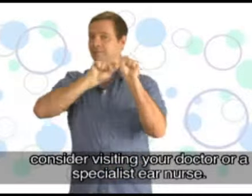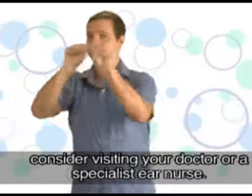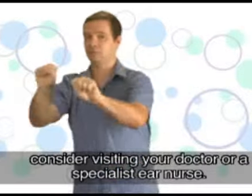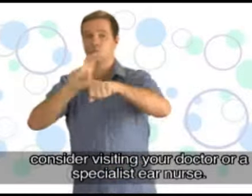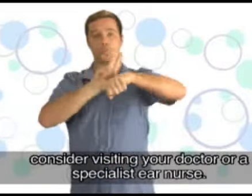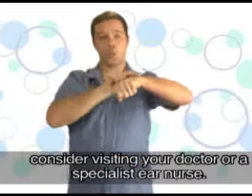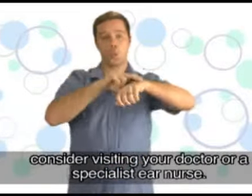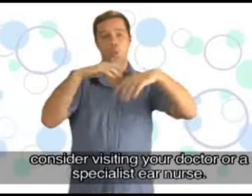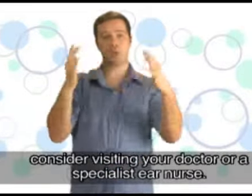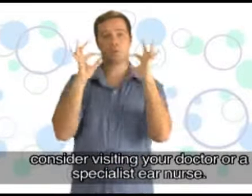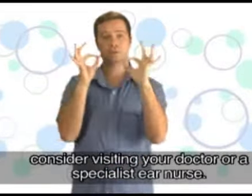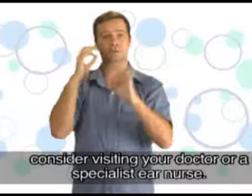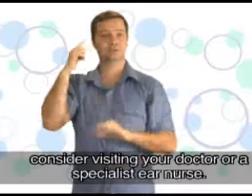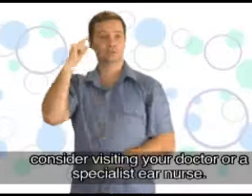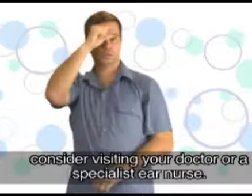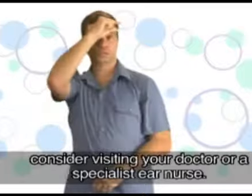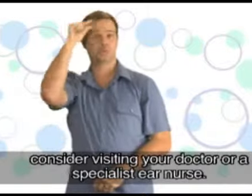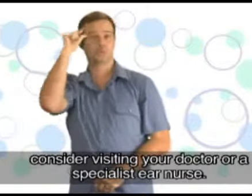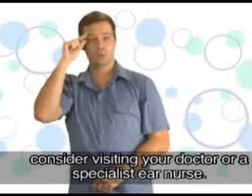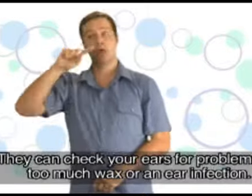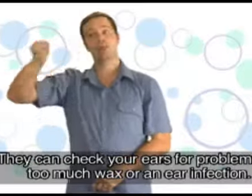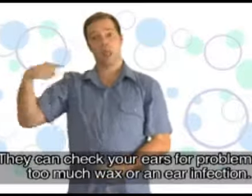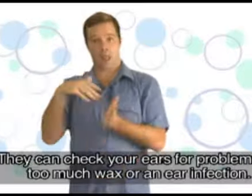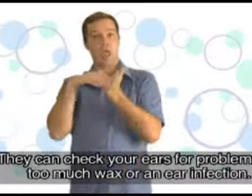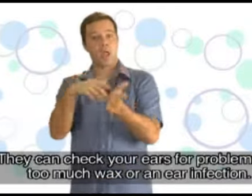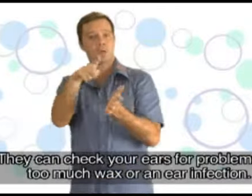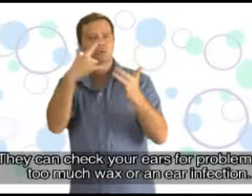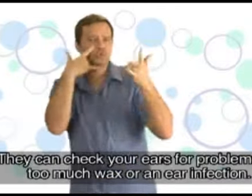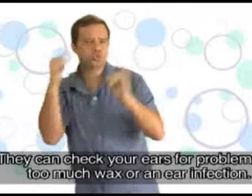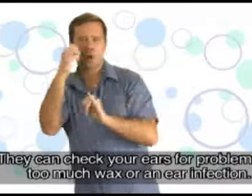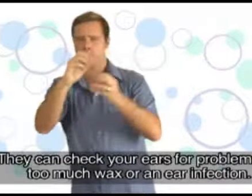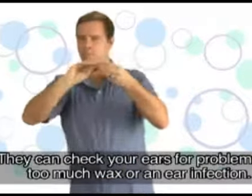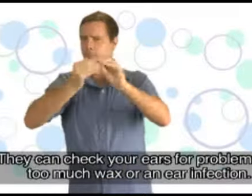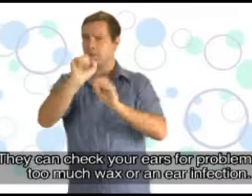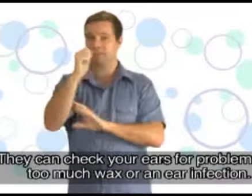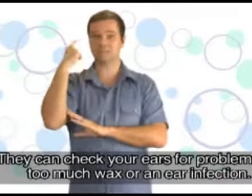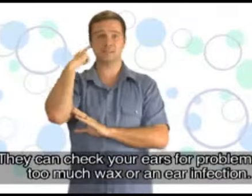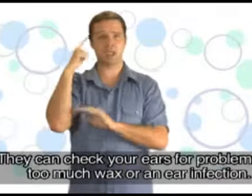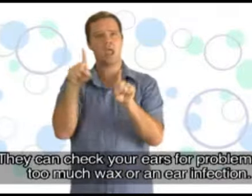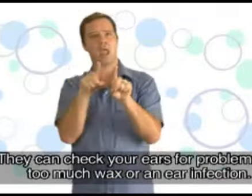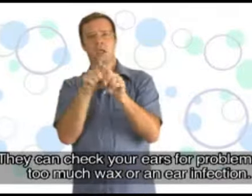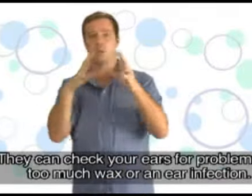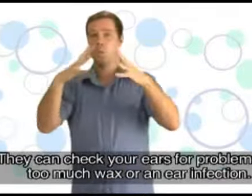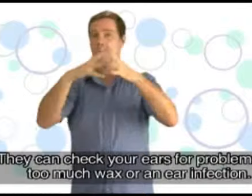consider visiting your doctor or a specialist ear nurse. They can check your ears for problems like too much wax or an ear